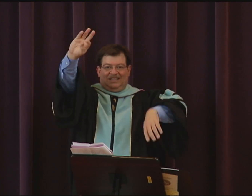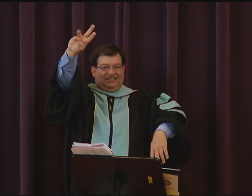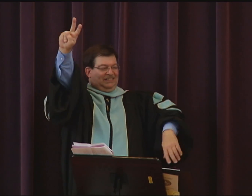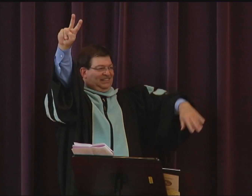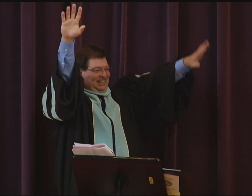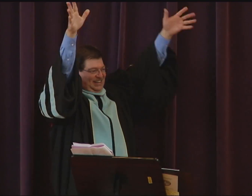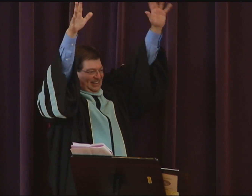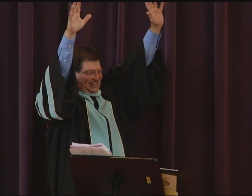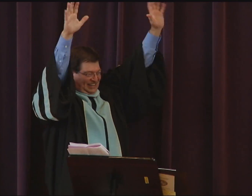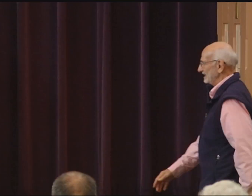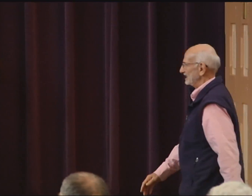Arthur D.